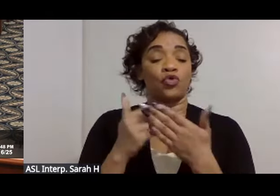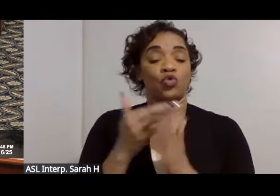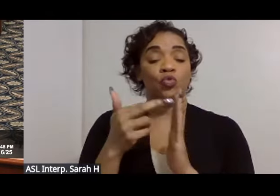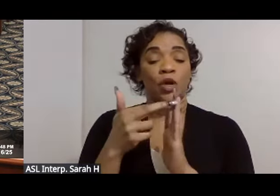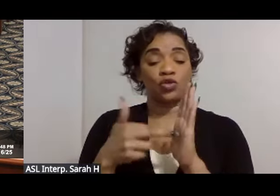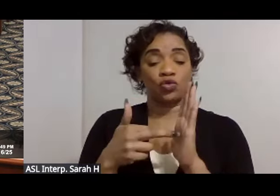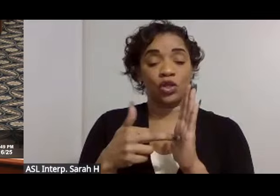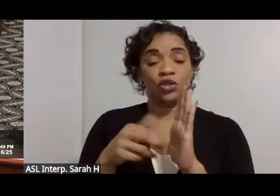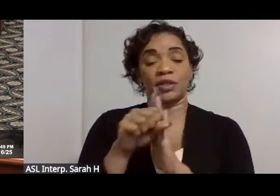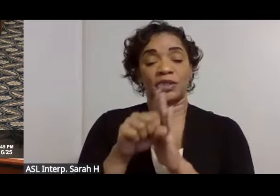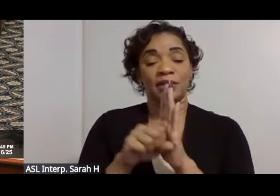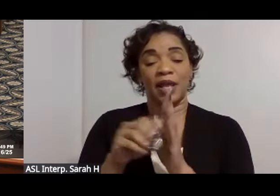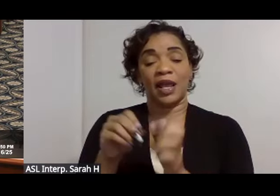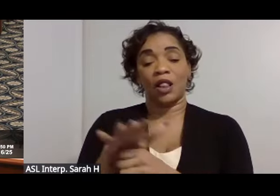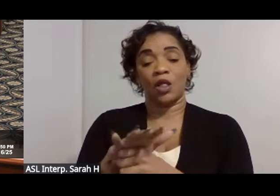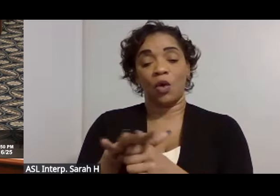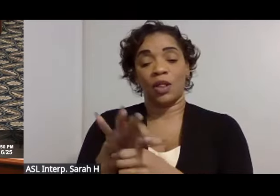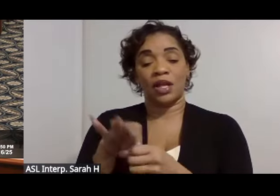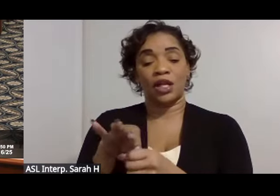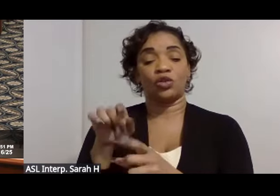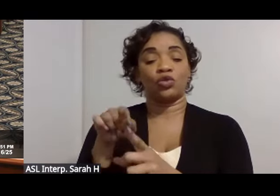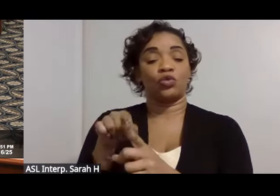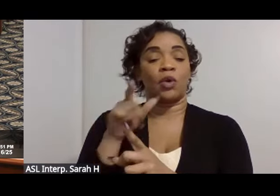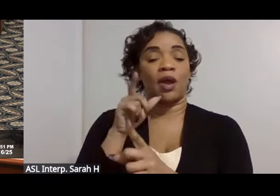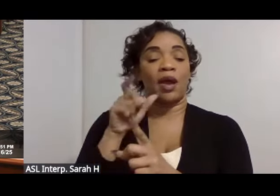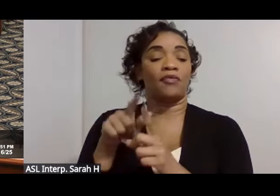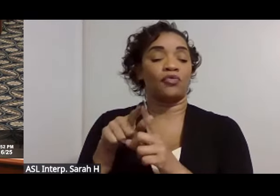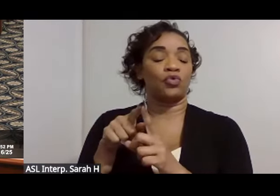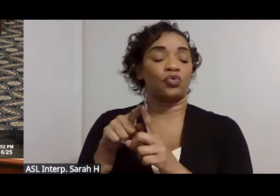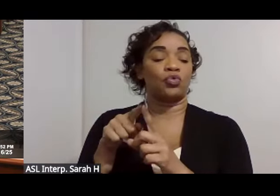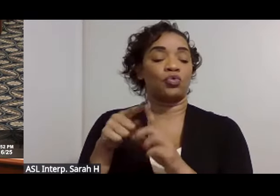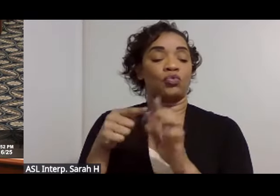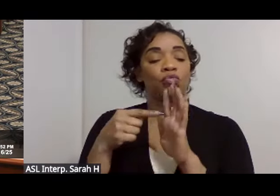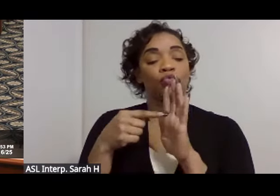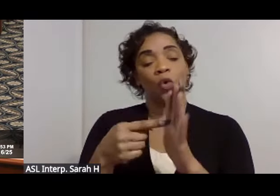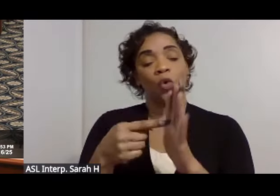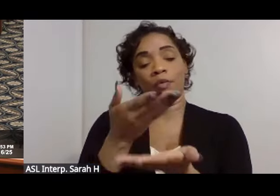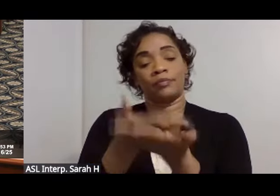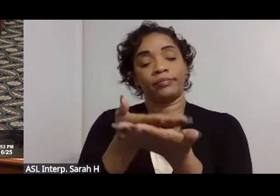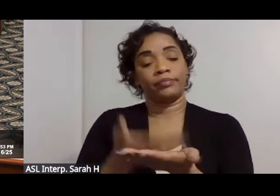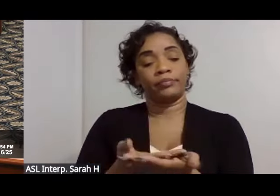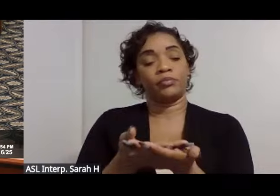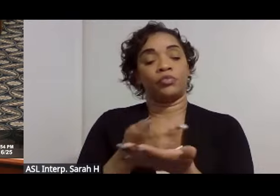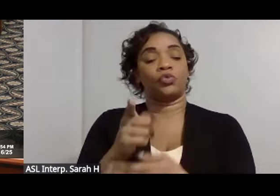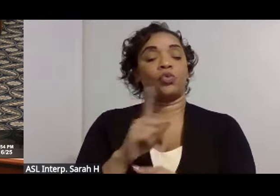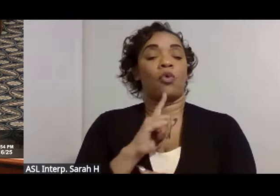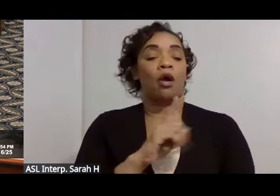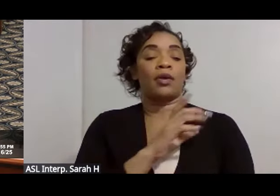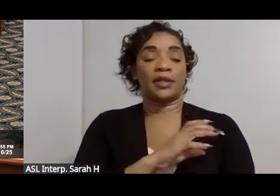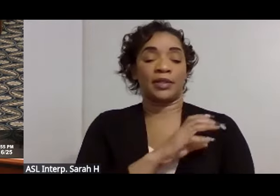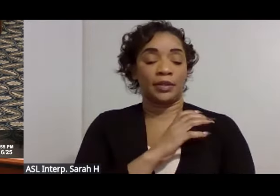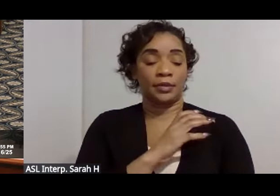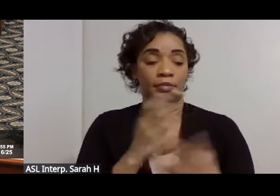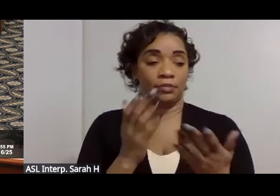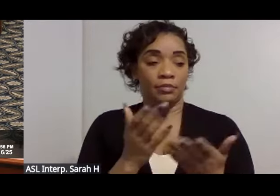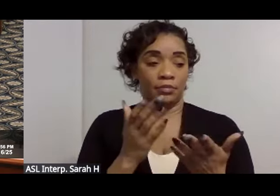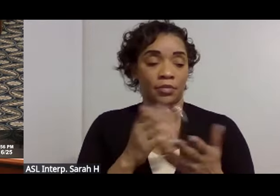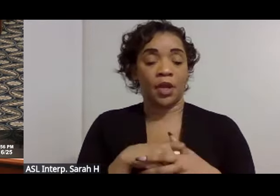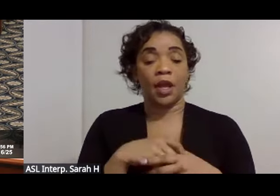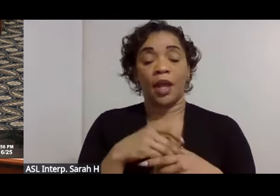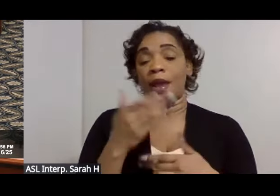to identify or present documents of citizenship, whereas that might not be the case in federal